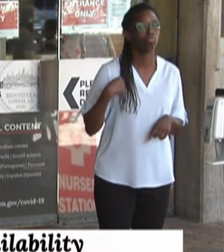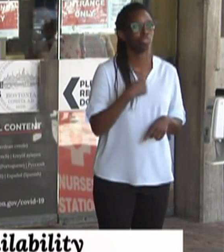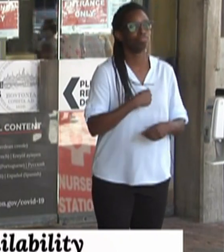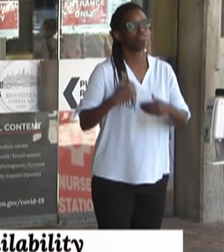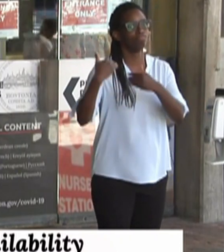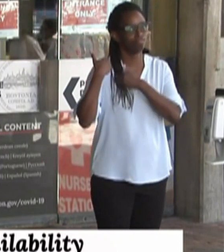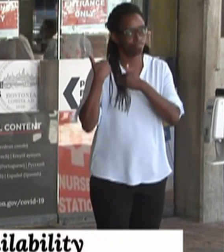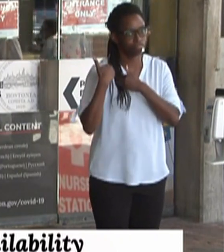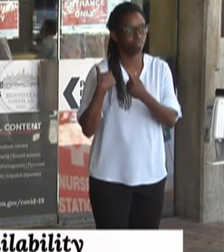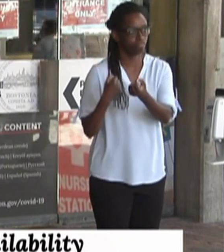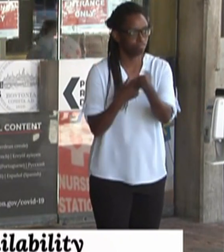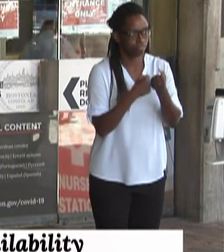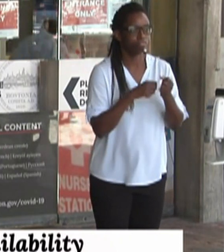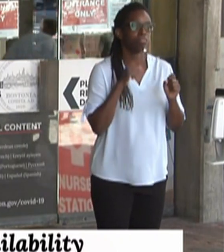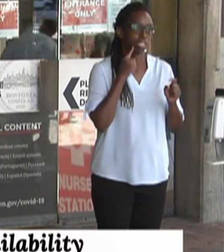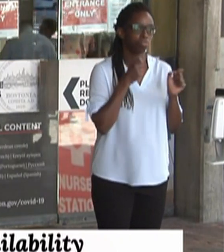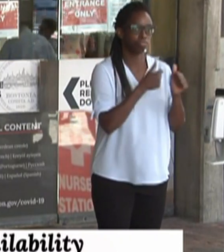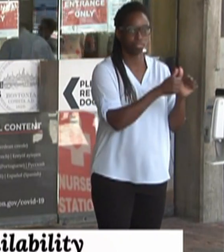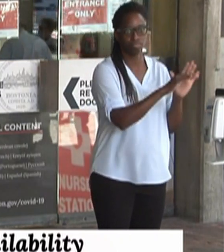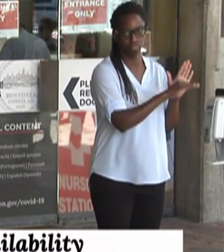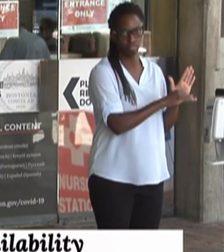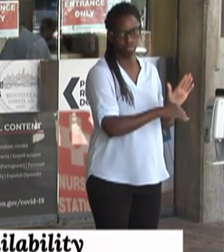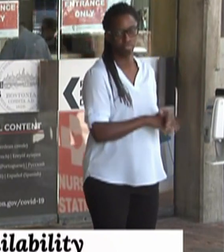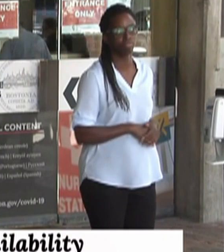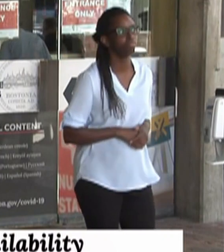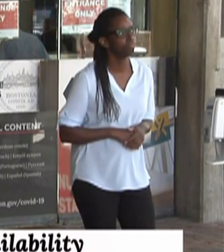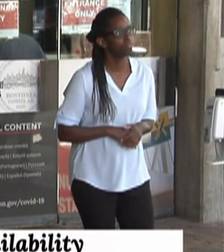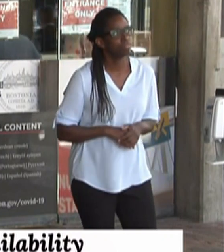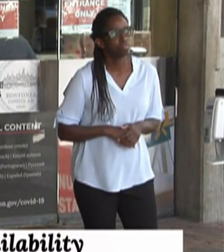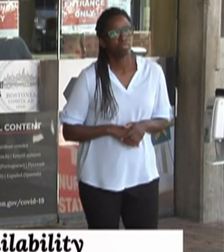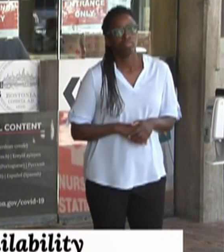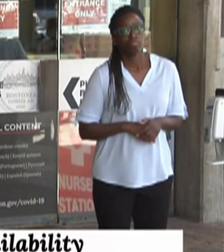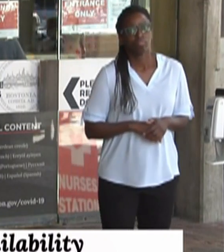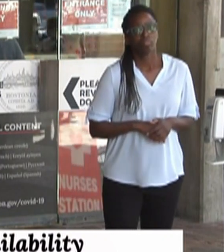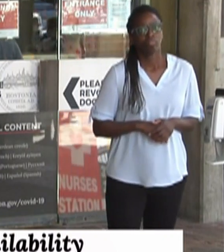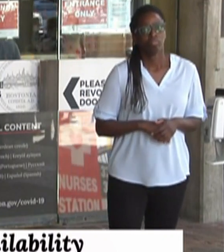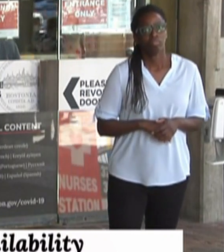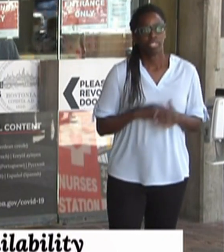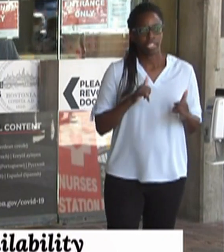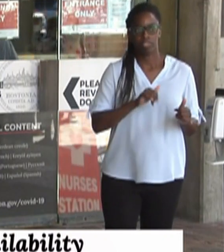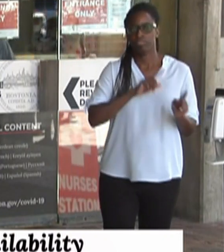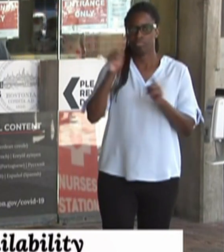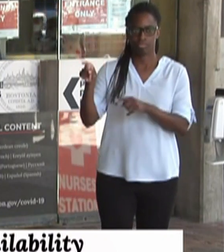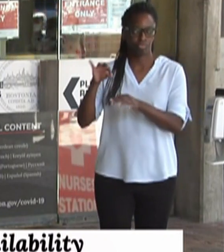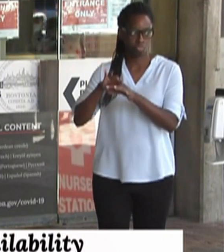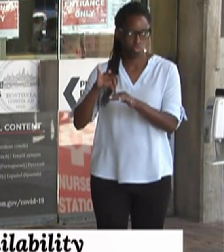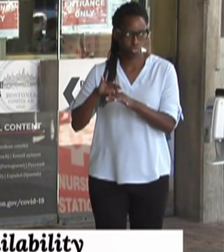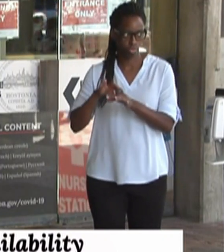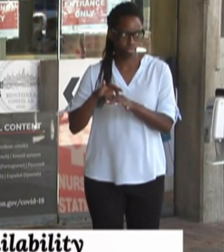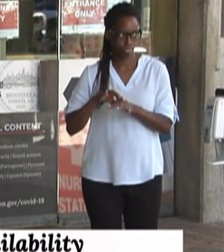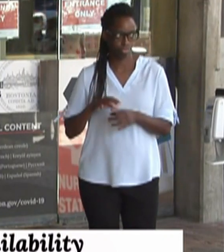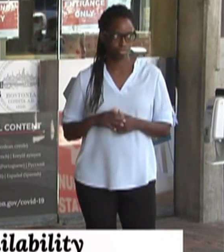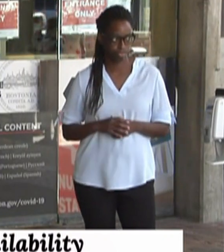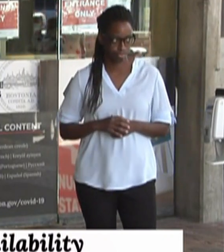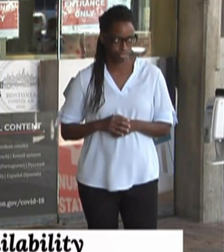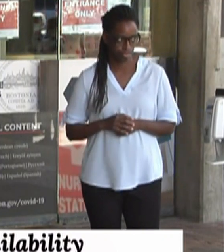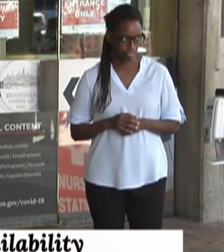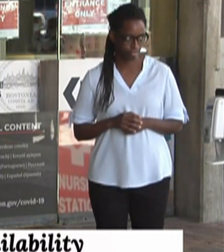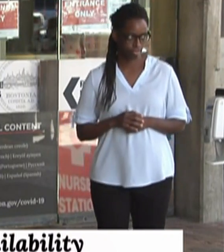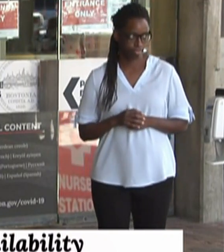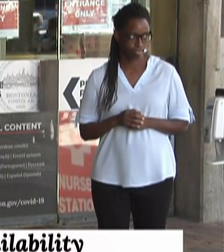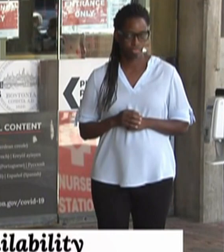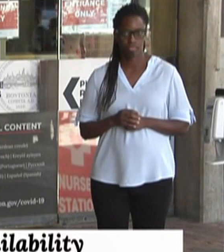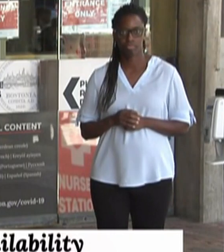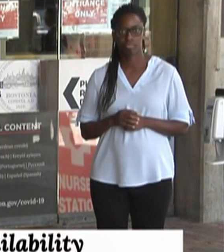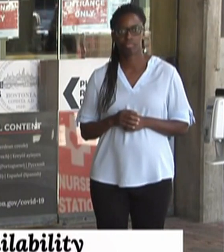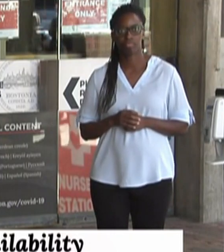you. Just actually on the voting thing, because it just came across, it looks like the SJC has ruled not to extend the deadline, so I just